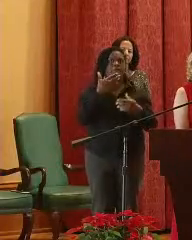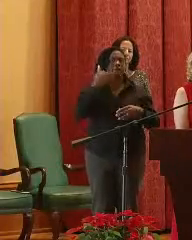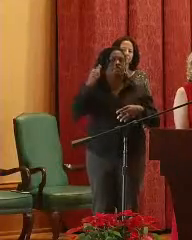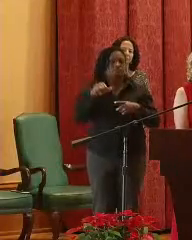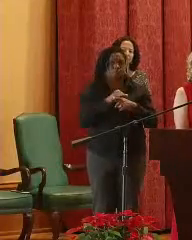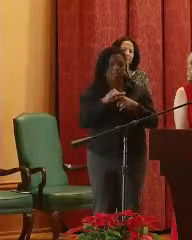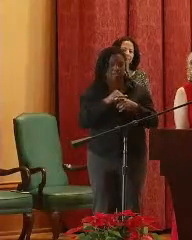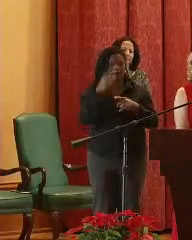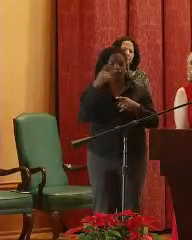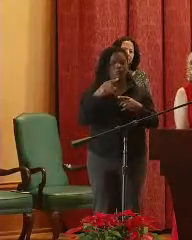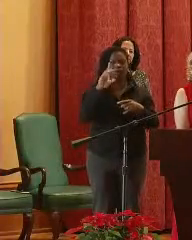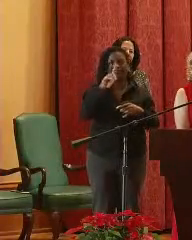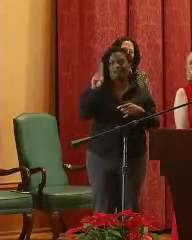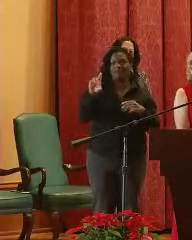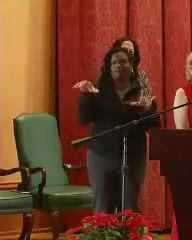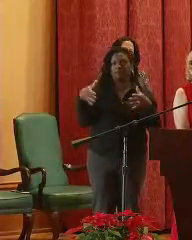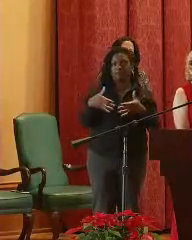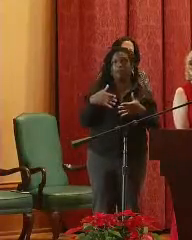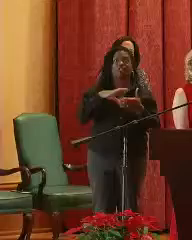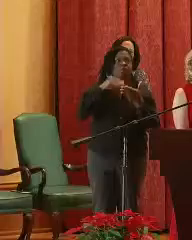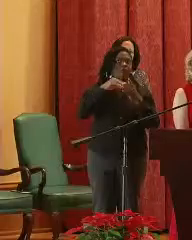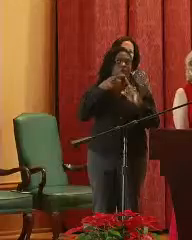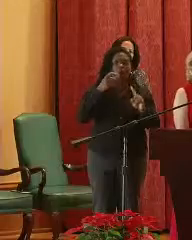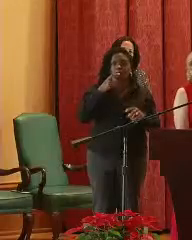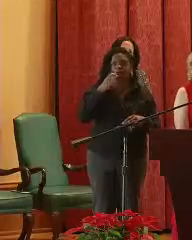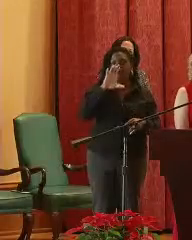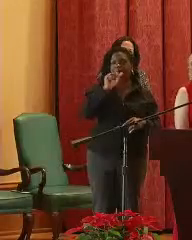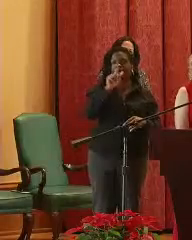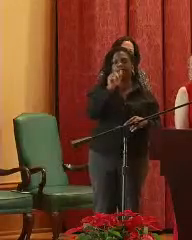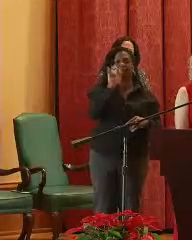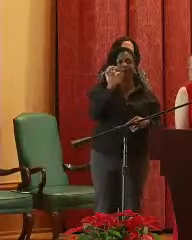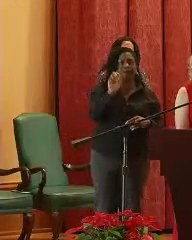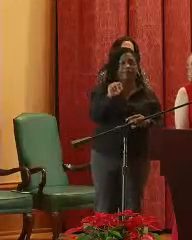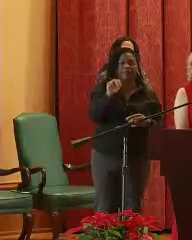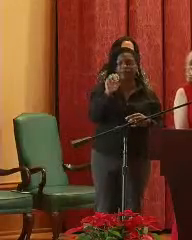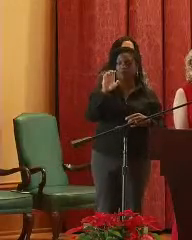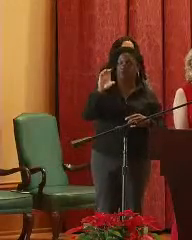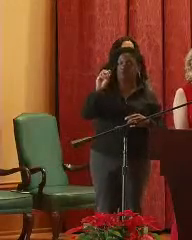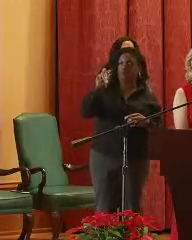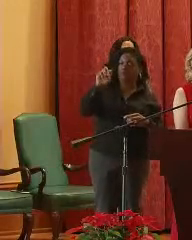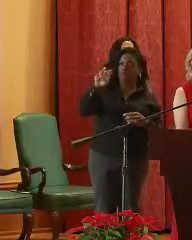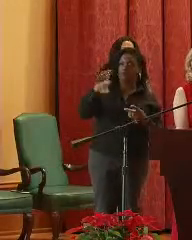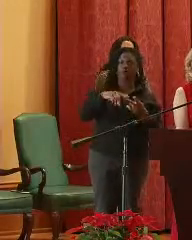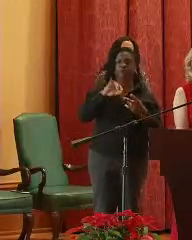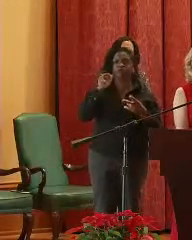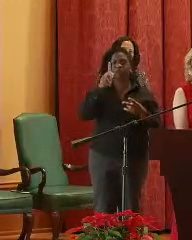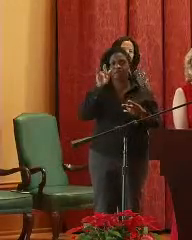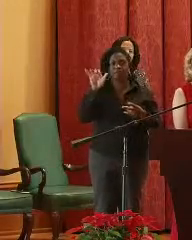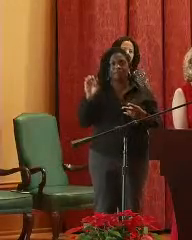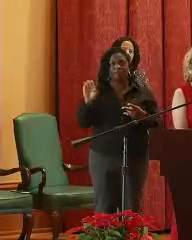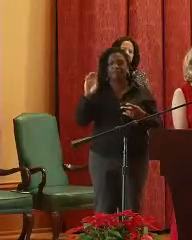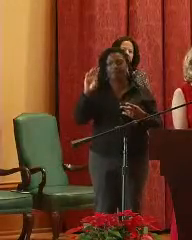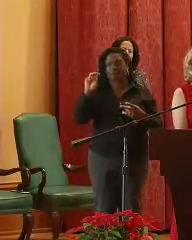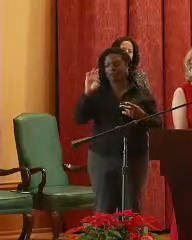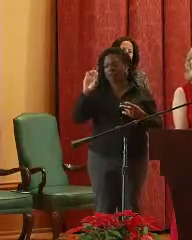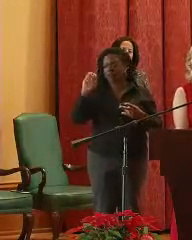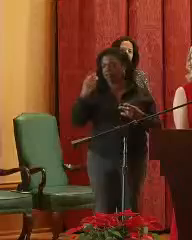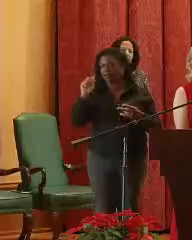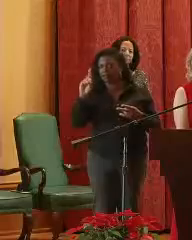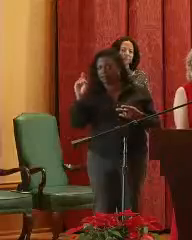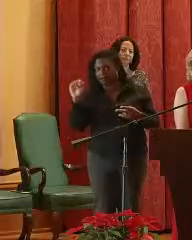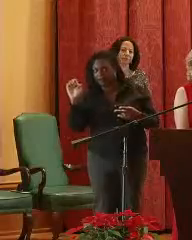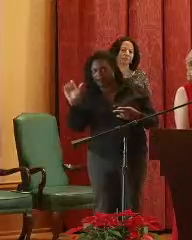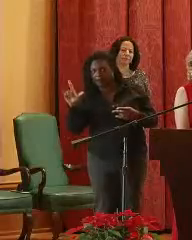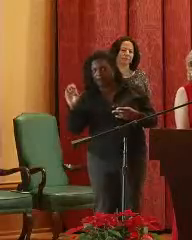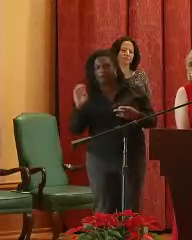best, such as Callie Cooper, Judy Martindale, Marsha Loebman, Pat Snyder,